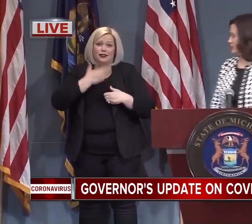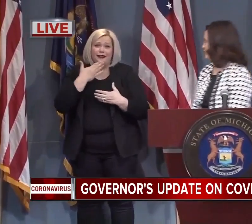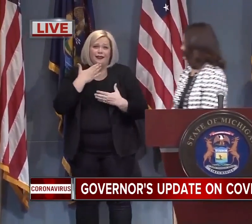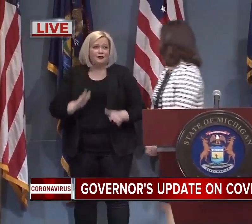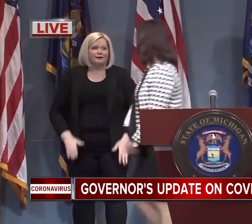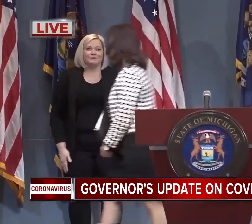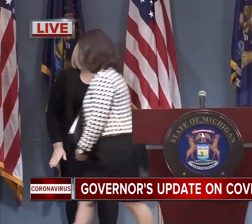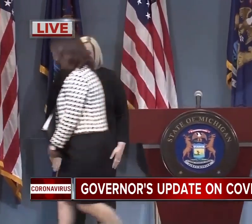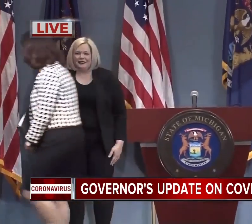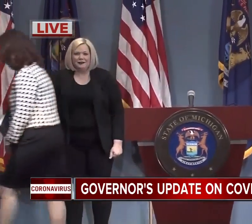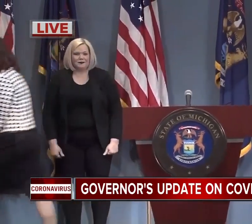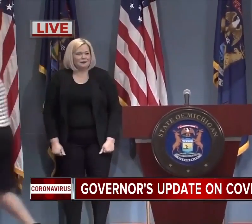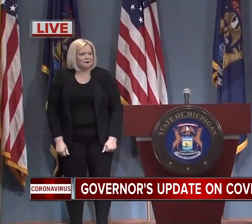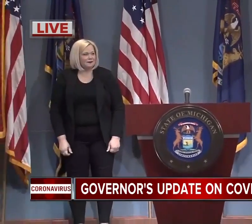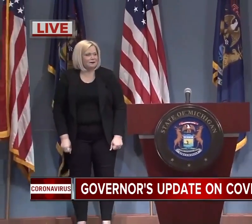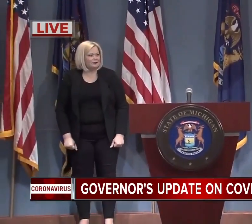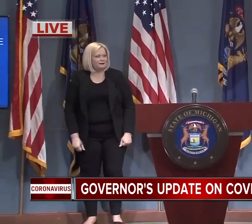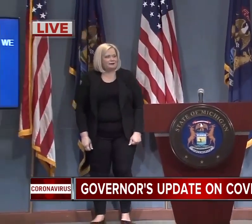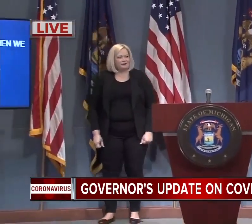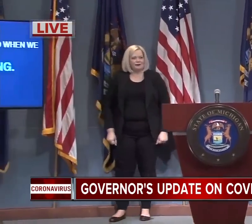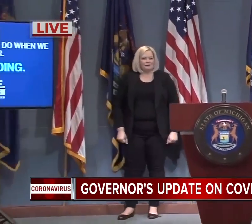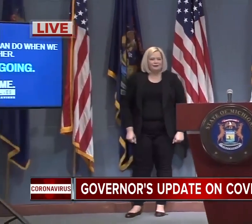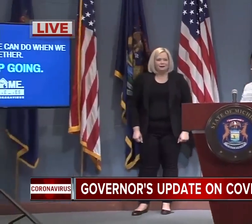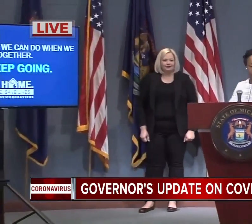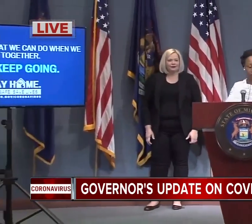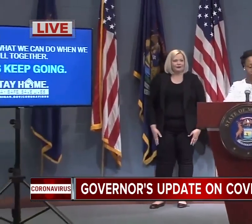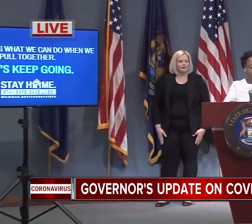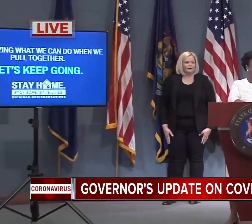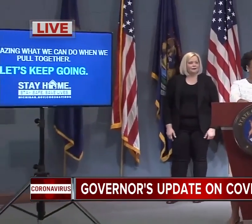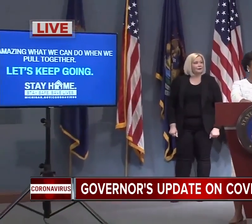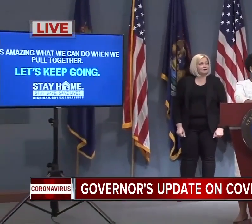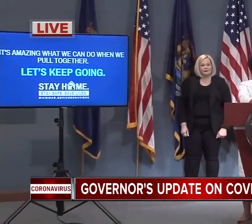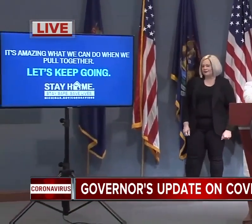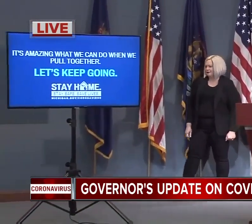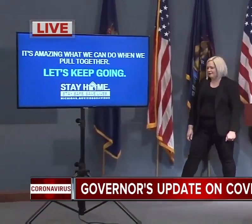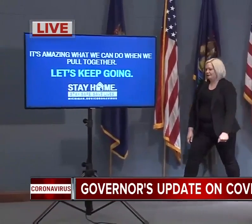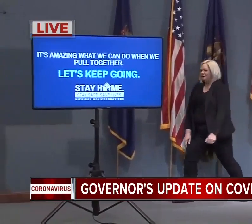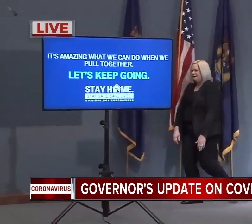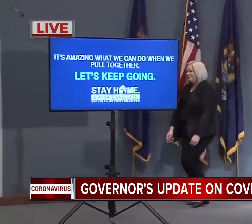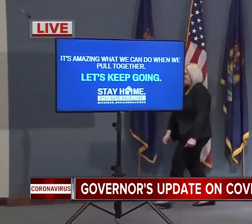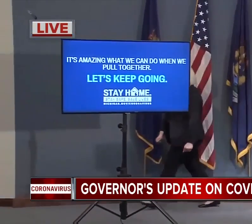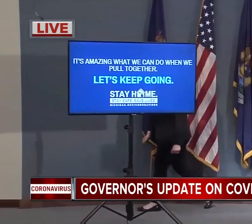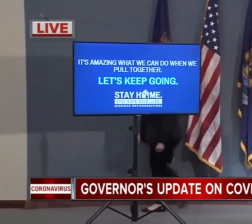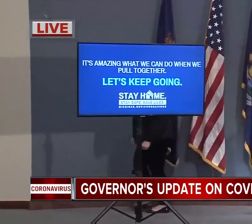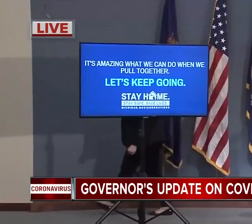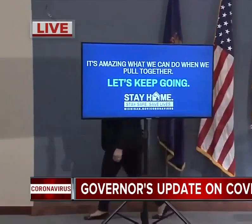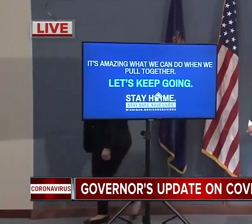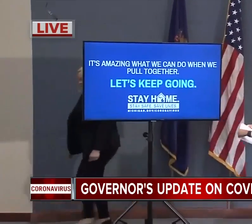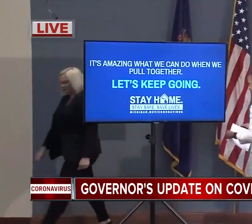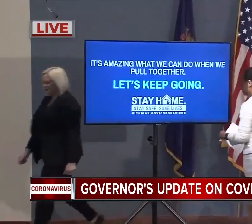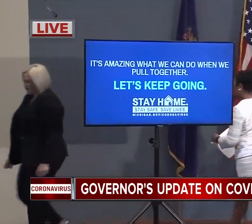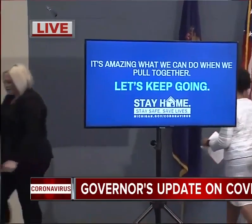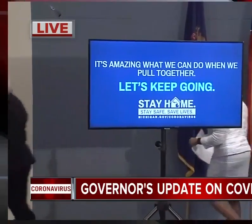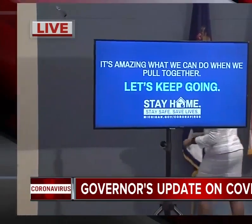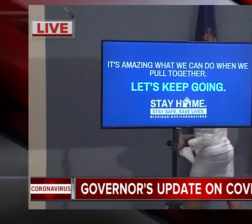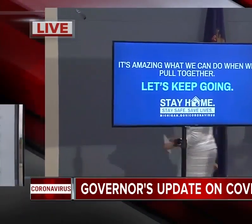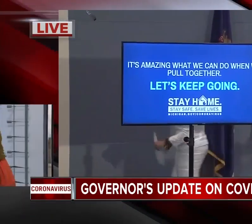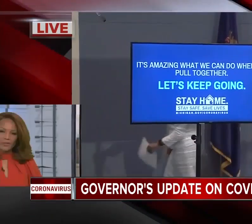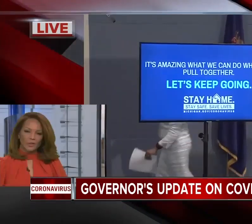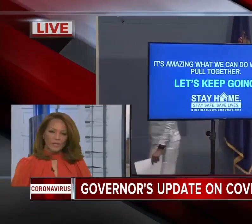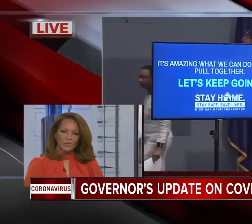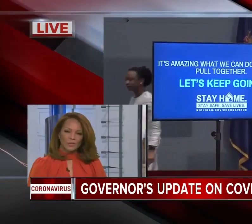Dr. Follow up for you. Remask too. Oh, yeah. You have been listening to a live